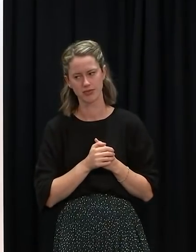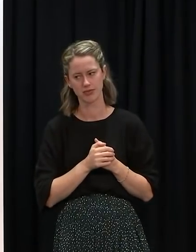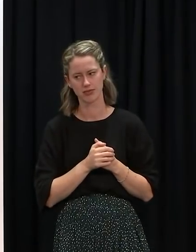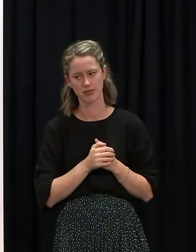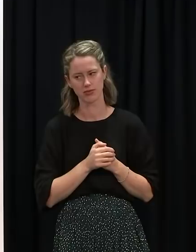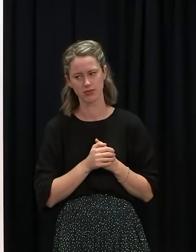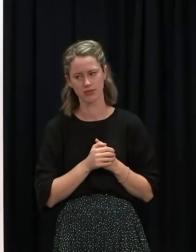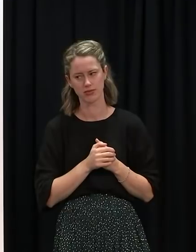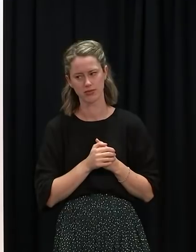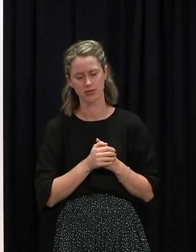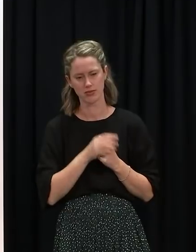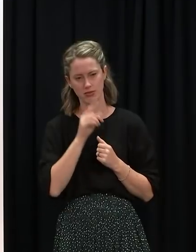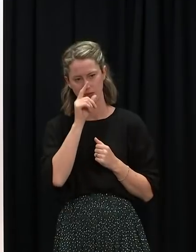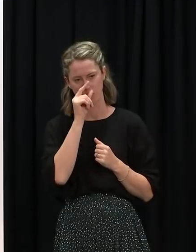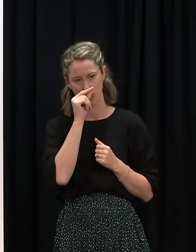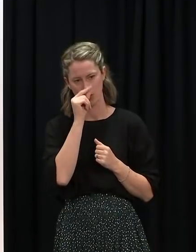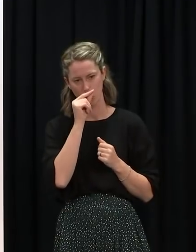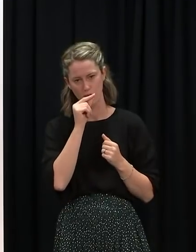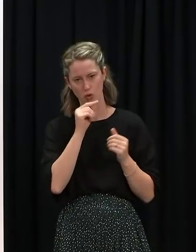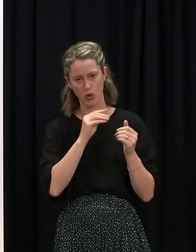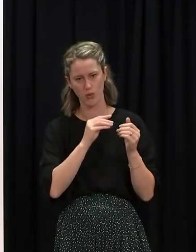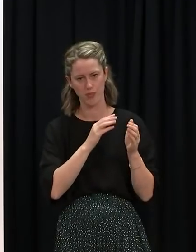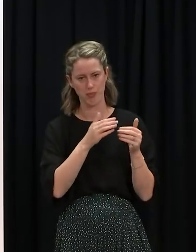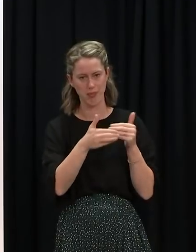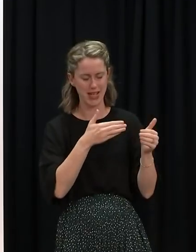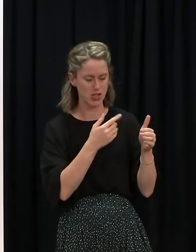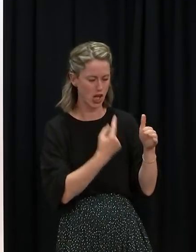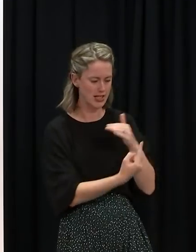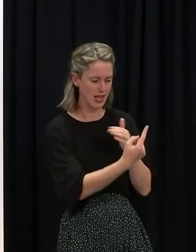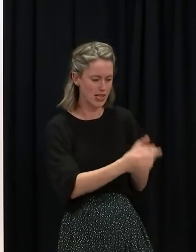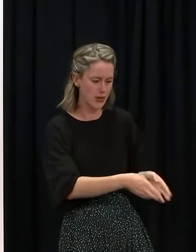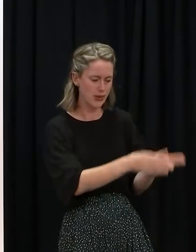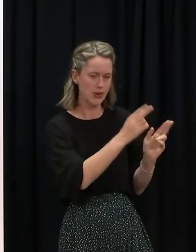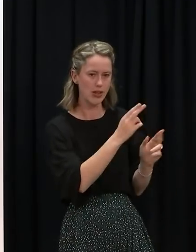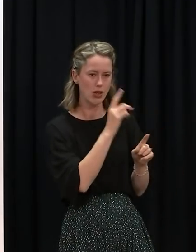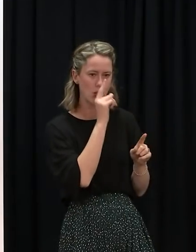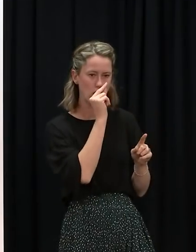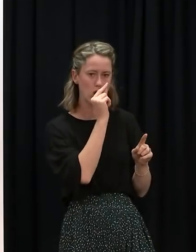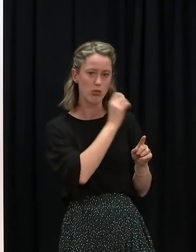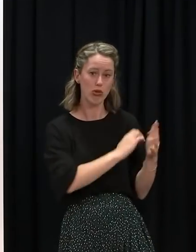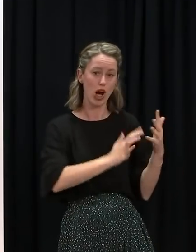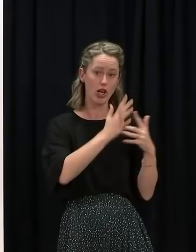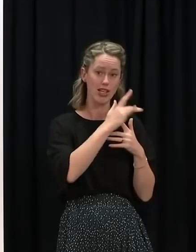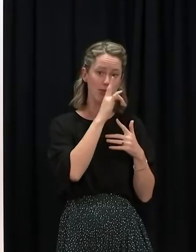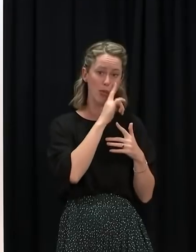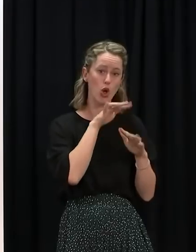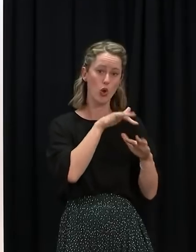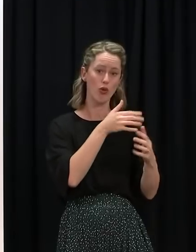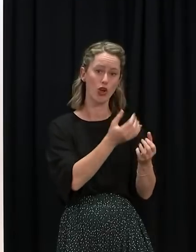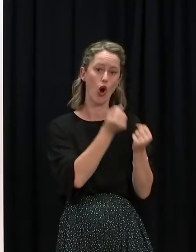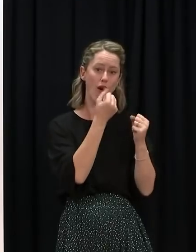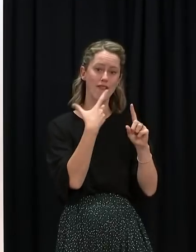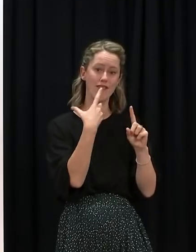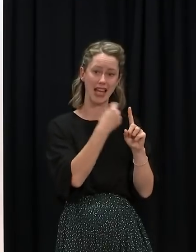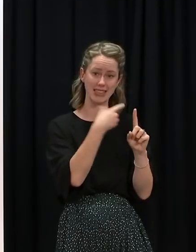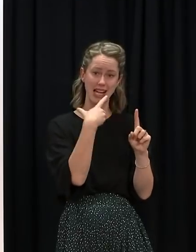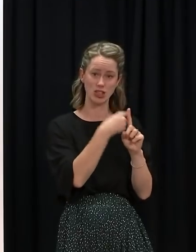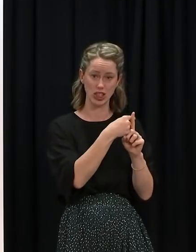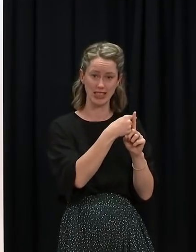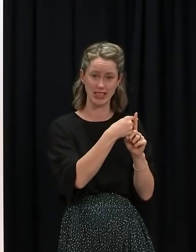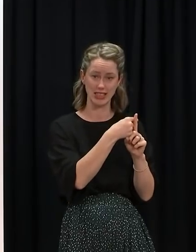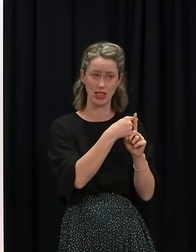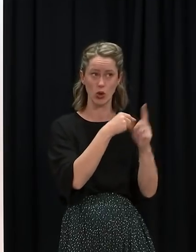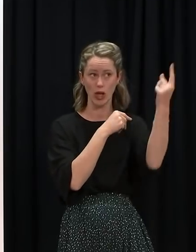we could, for MIQ, we could prioritise vaccinated returnees?